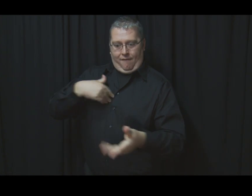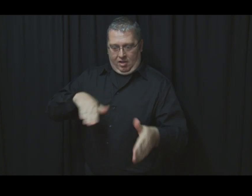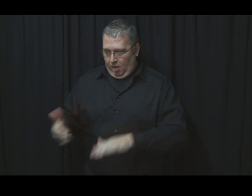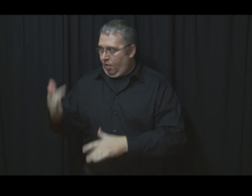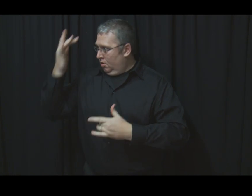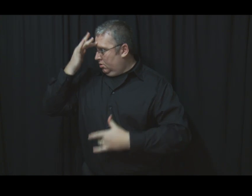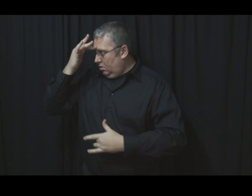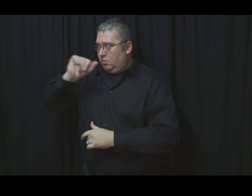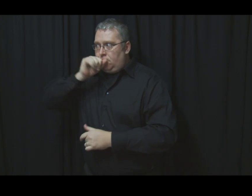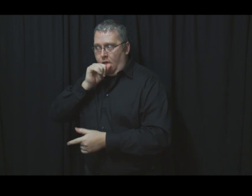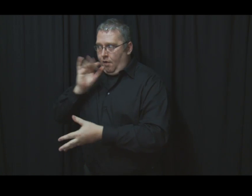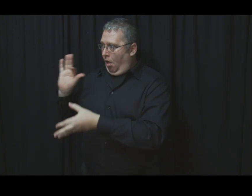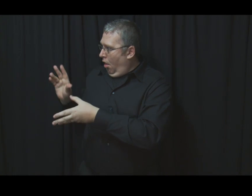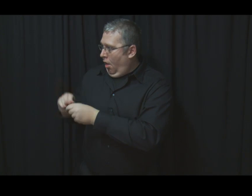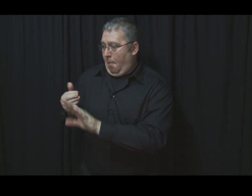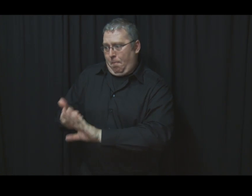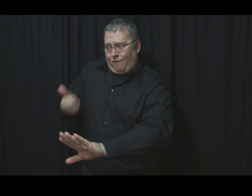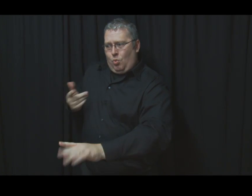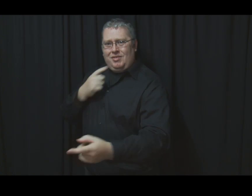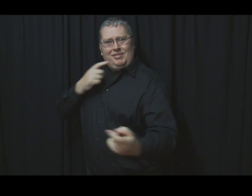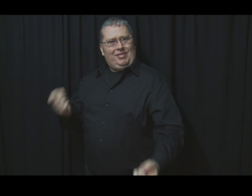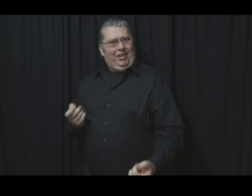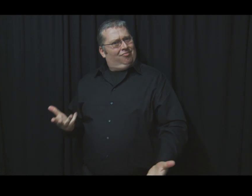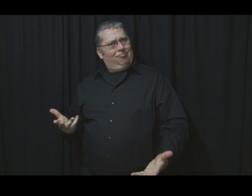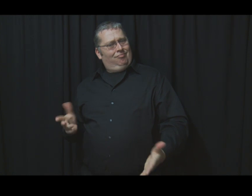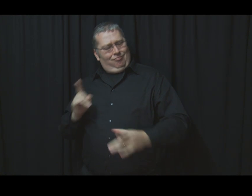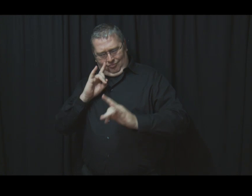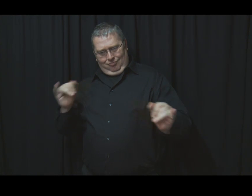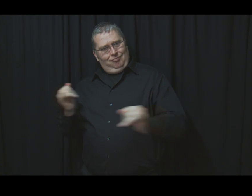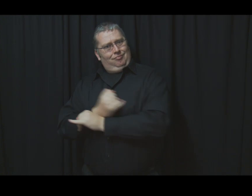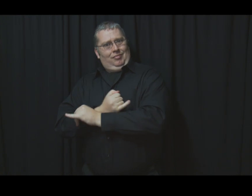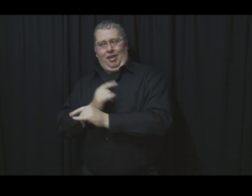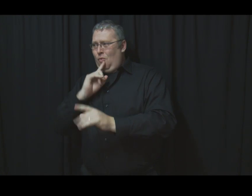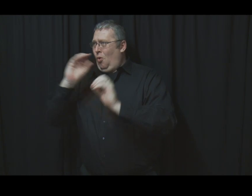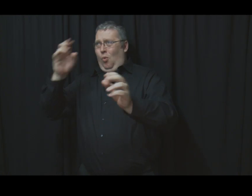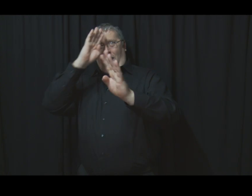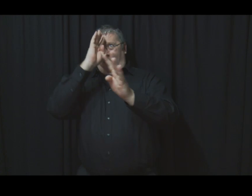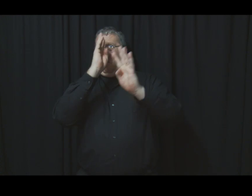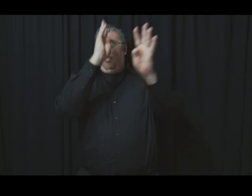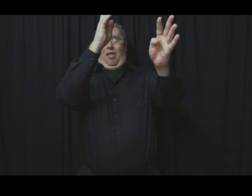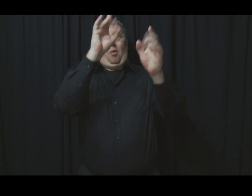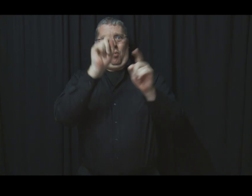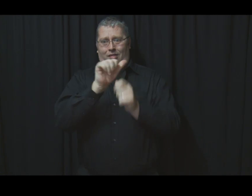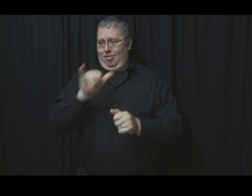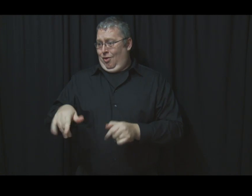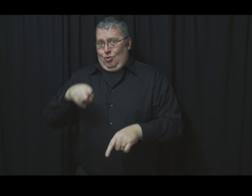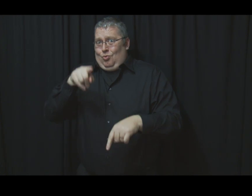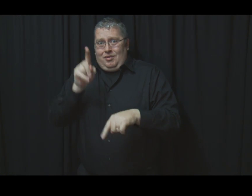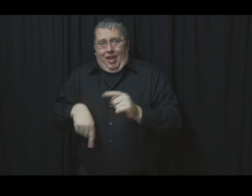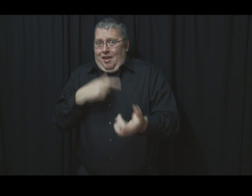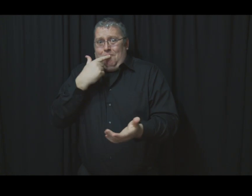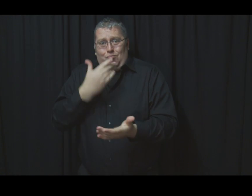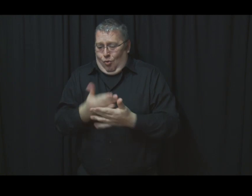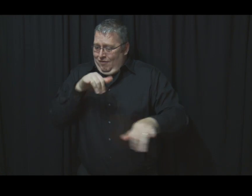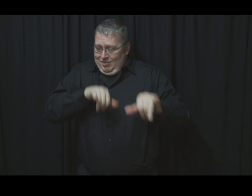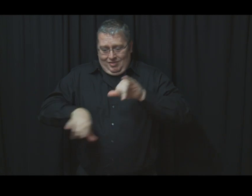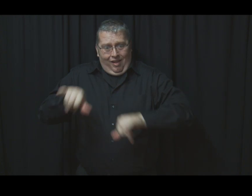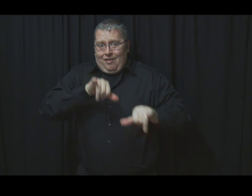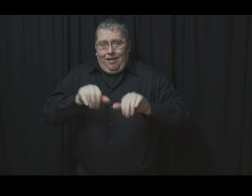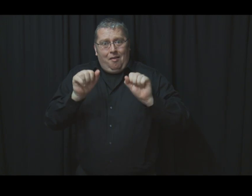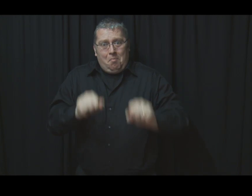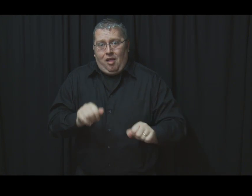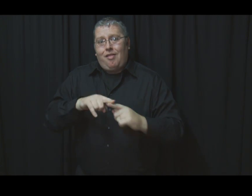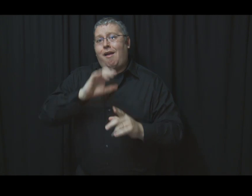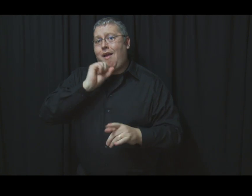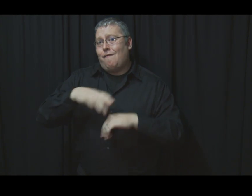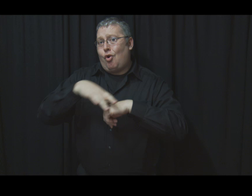and suffering before sin. So there is no hypothetical in regard to that. You can't prove scientifically the age of